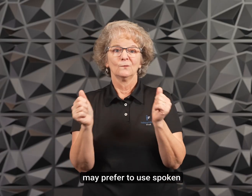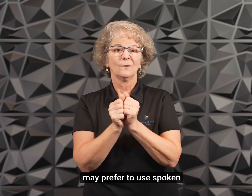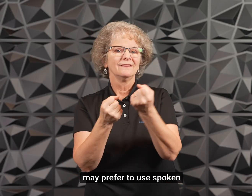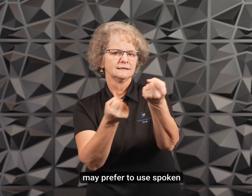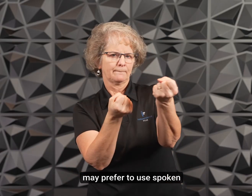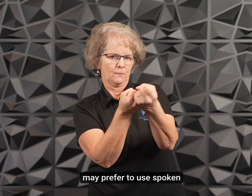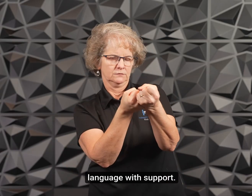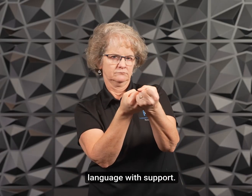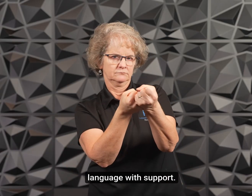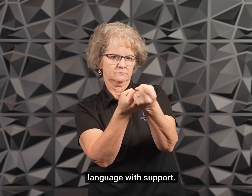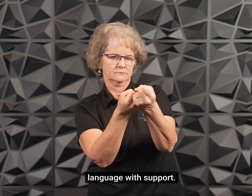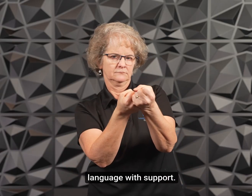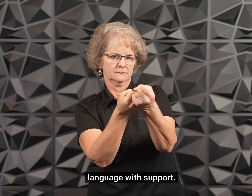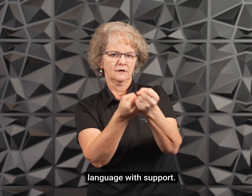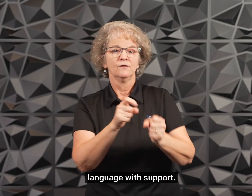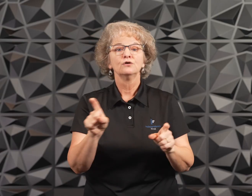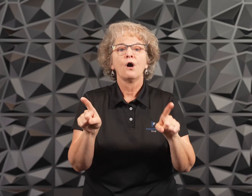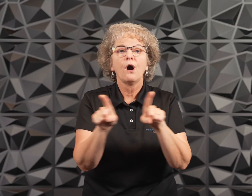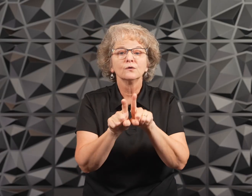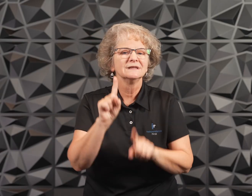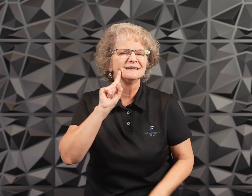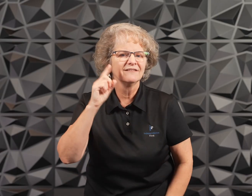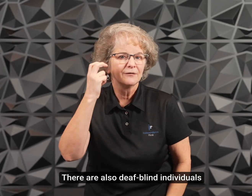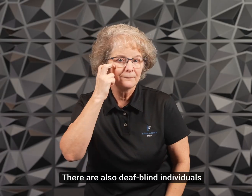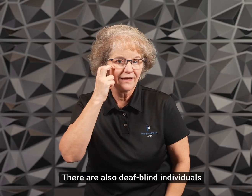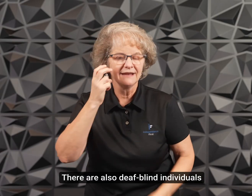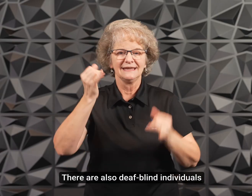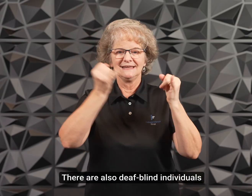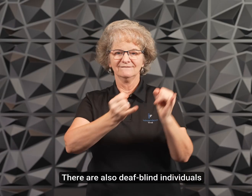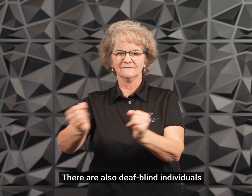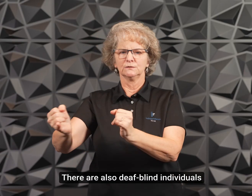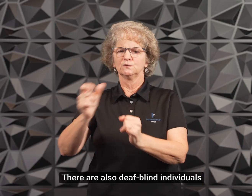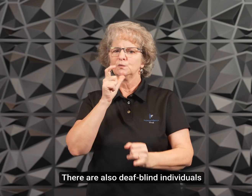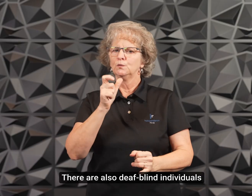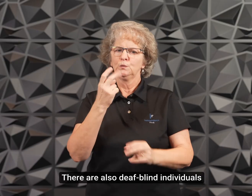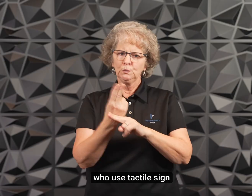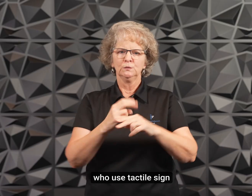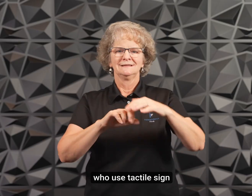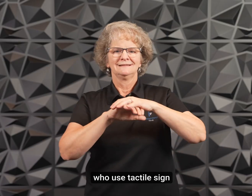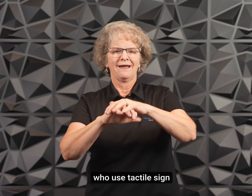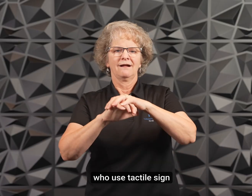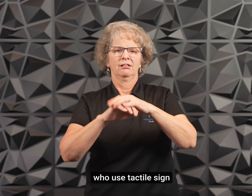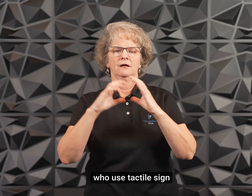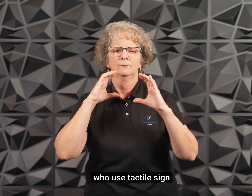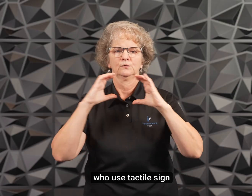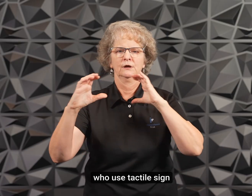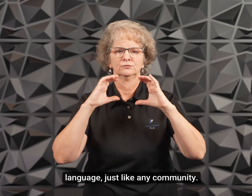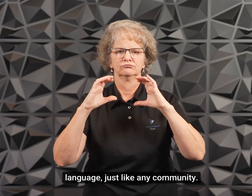to use spoken language with support. There are also deaf-blind individuals who use tactile sign